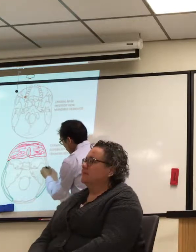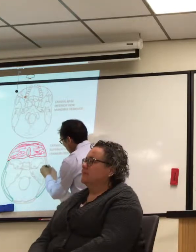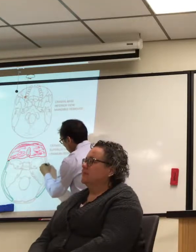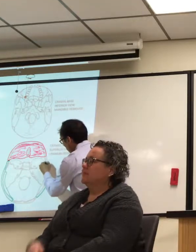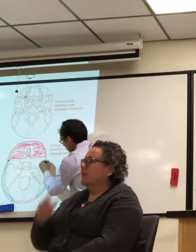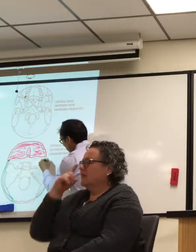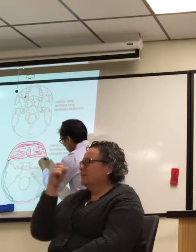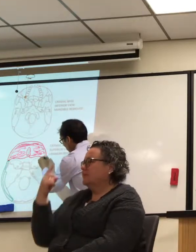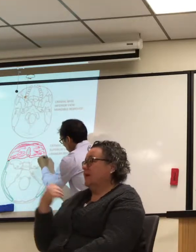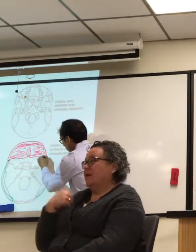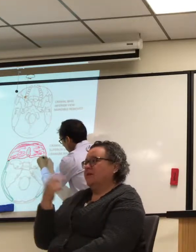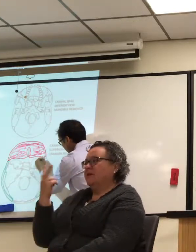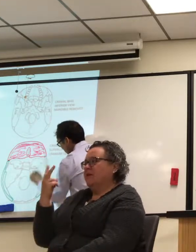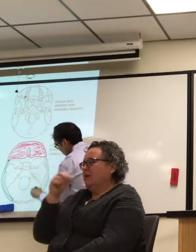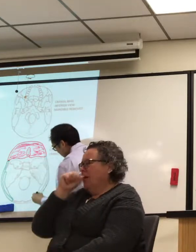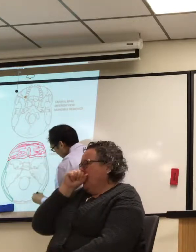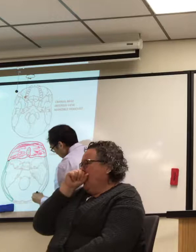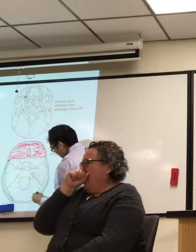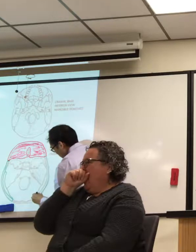because you got two of them.